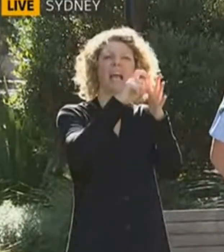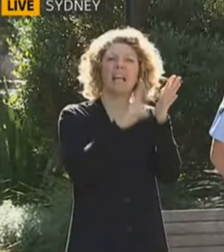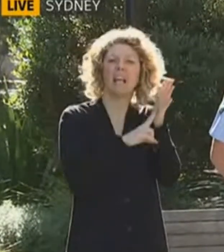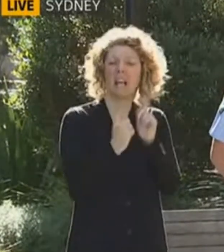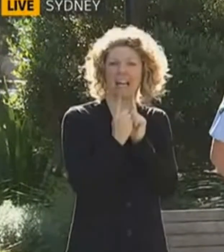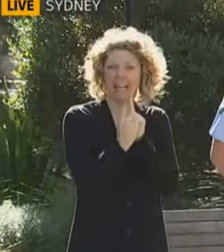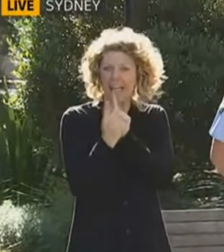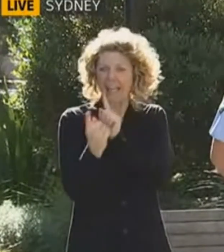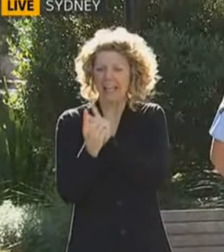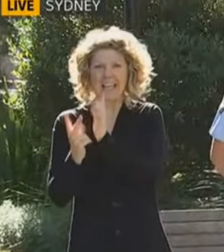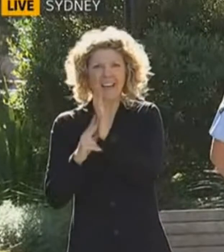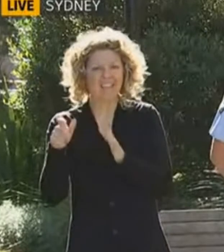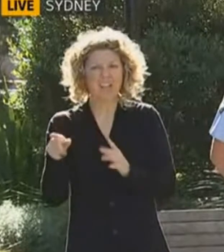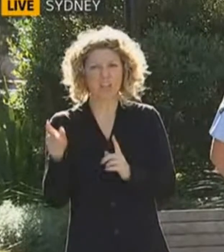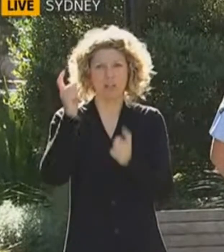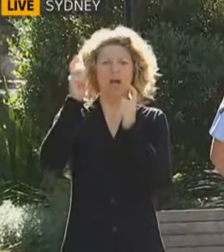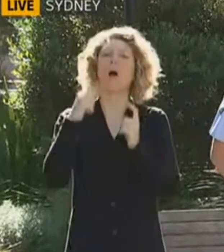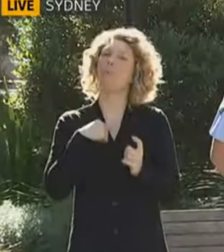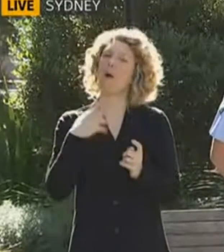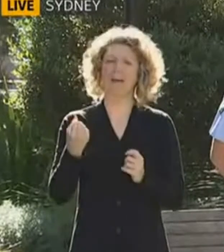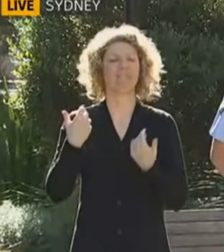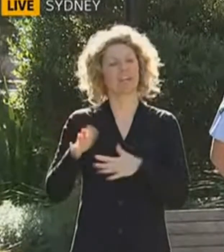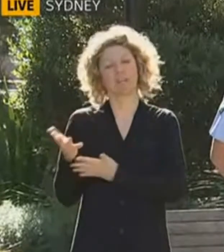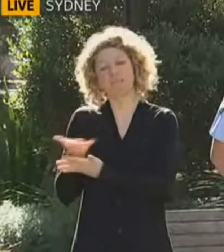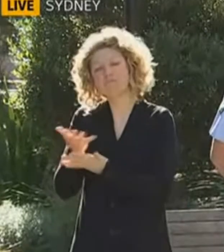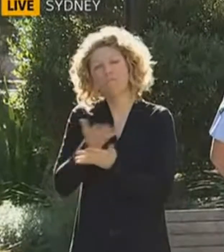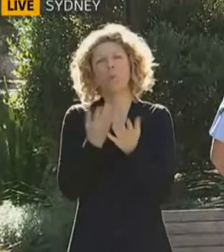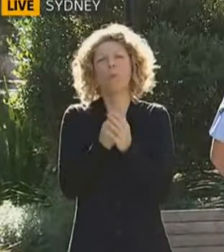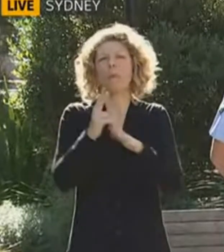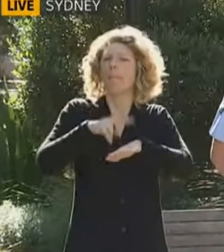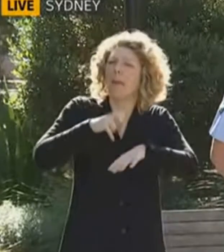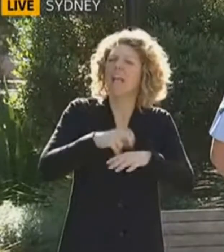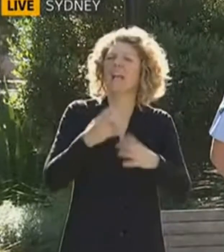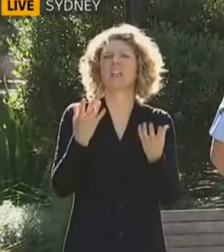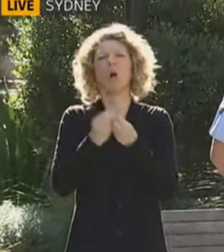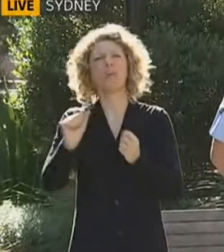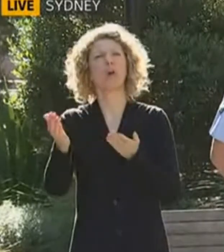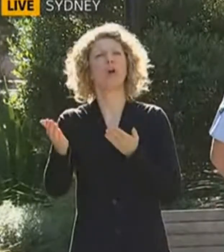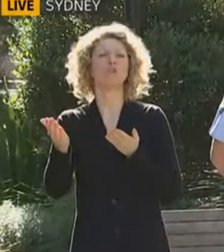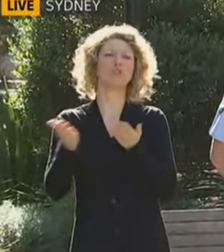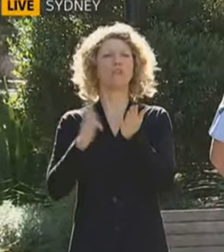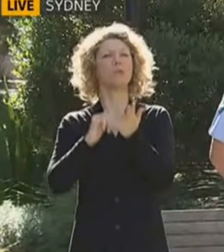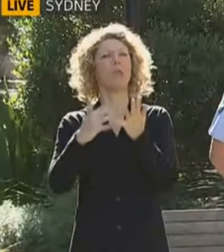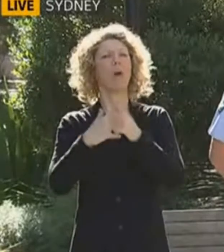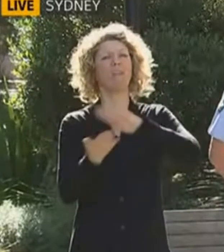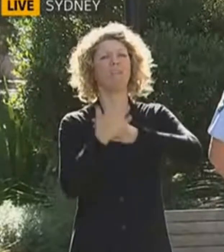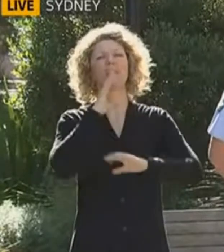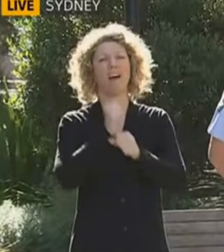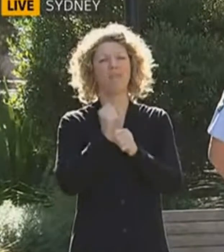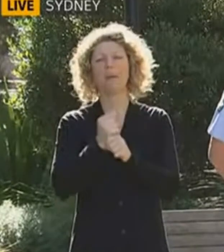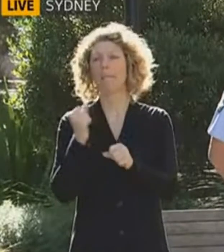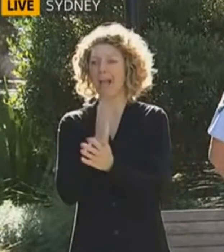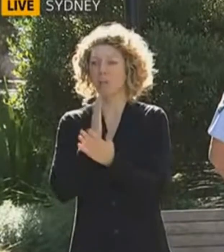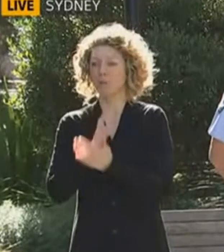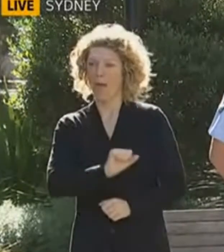we'll be working with police and Service New South Wales to make sure all of their citizens have the opportunity to conduct their regular business in a